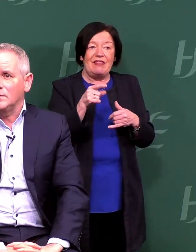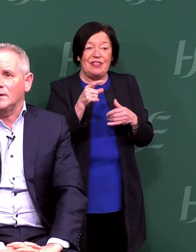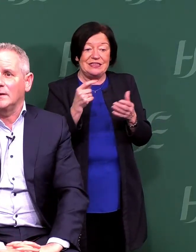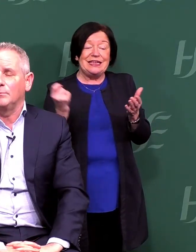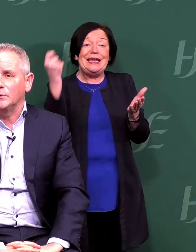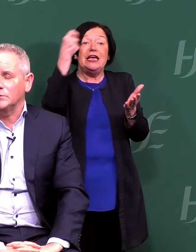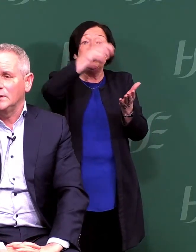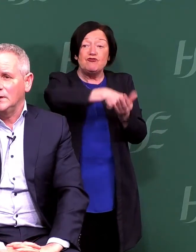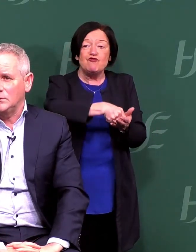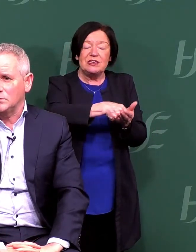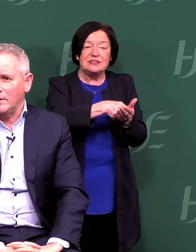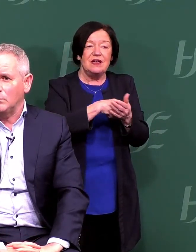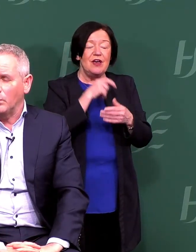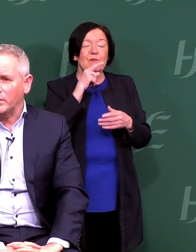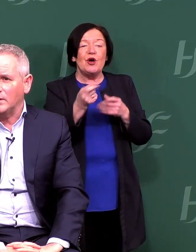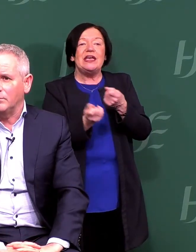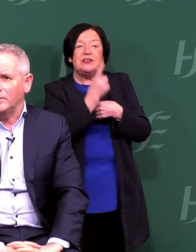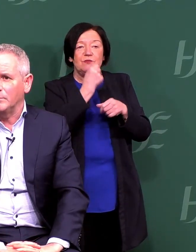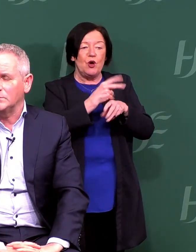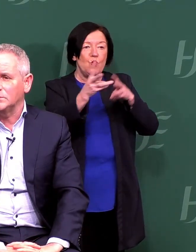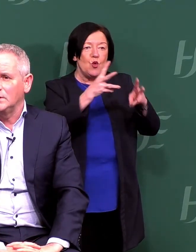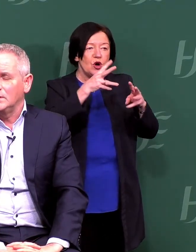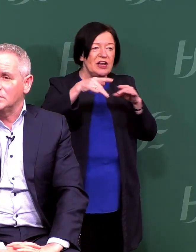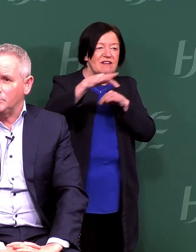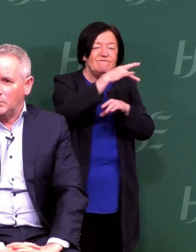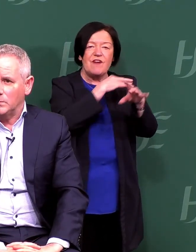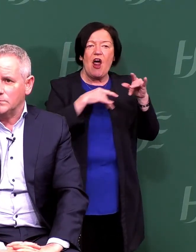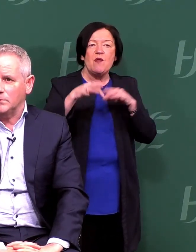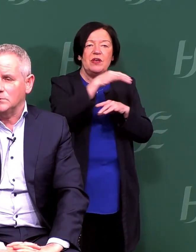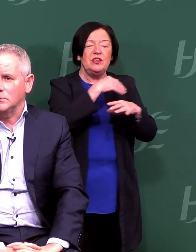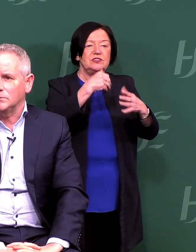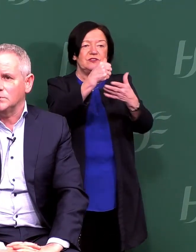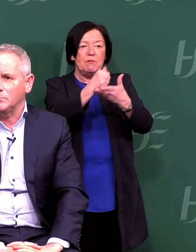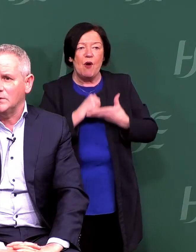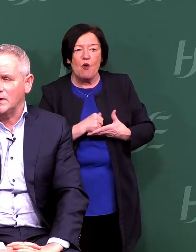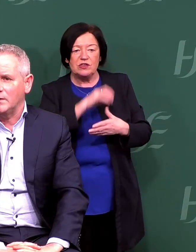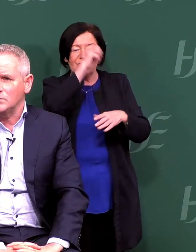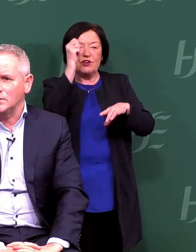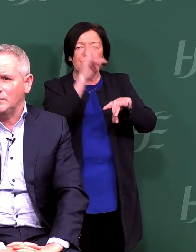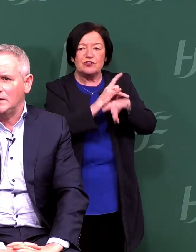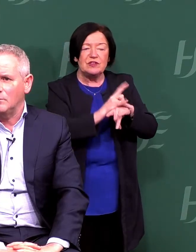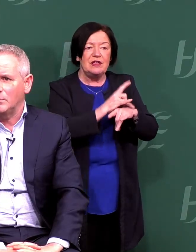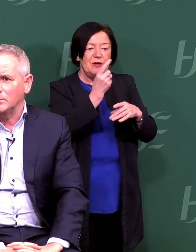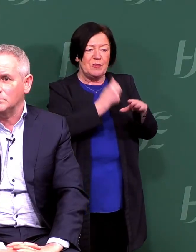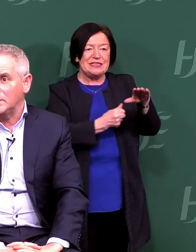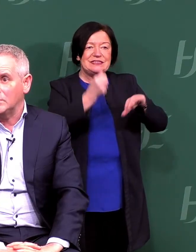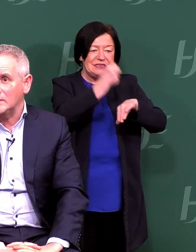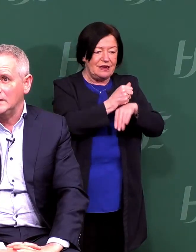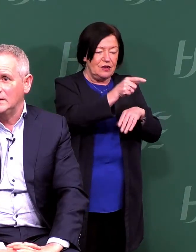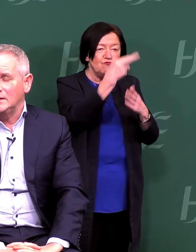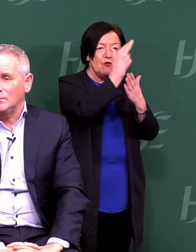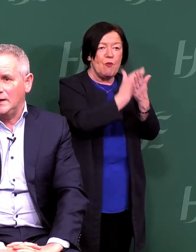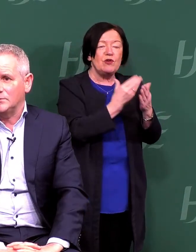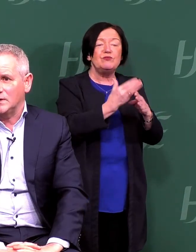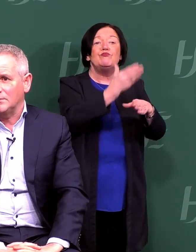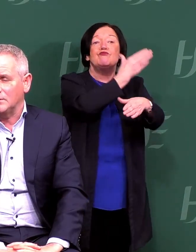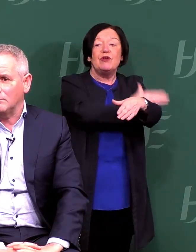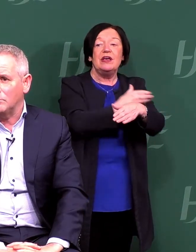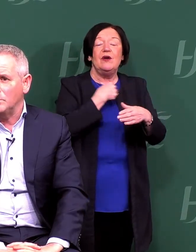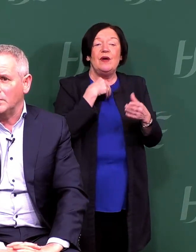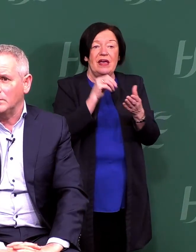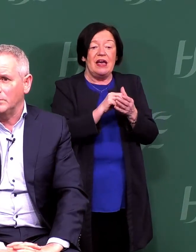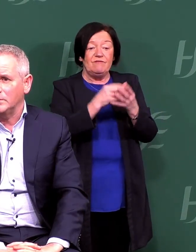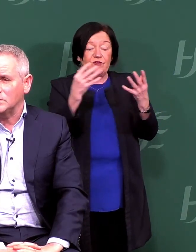increase. But issues around working environment, supports for consultants have been set out in many reports previously. We have